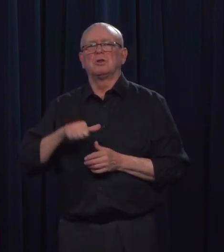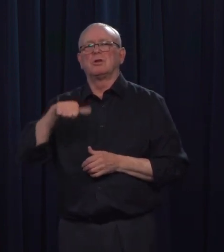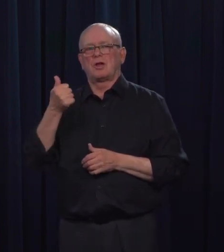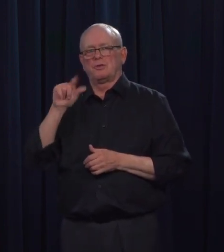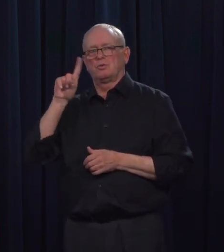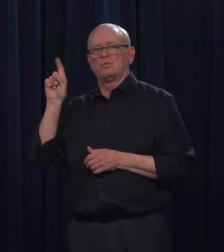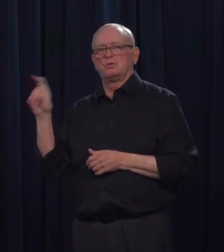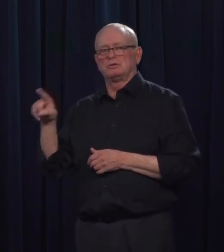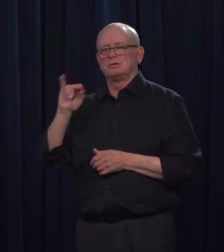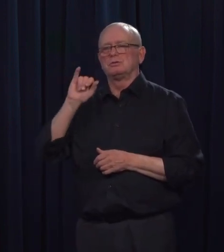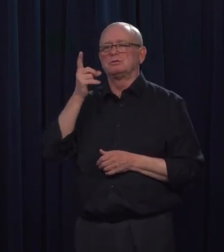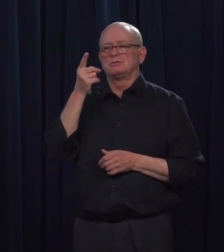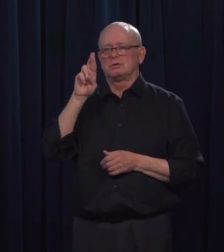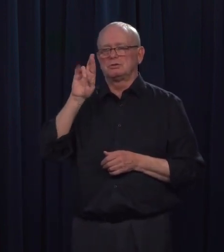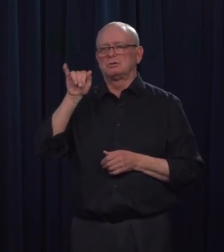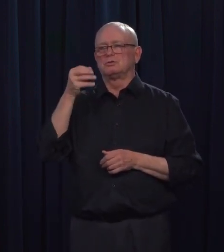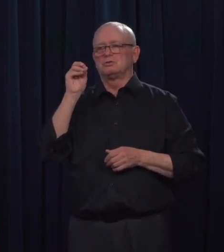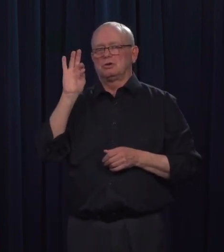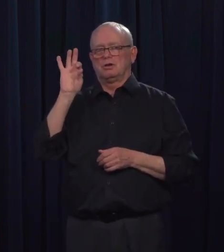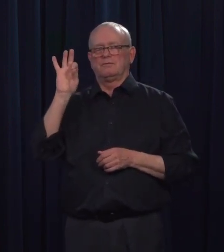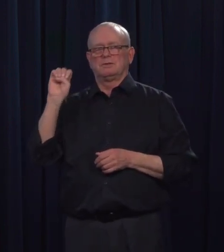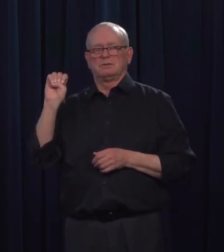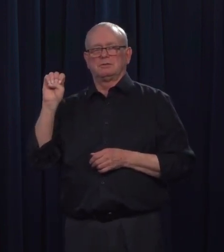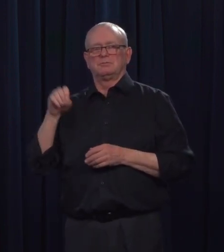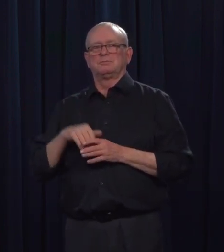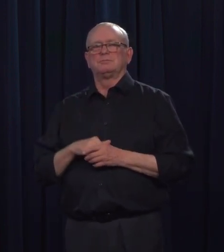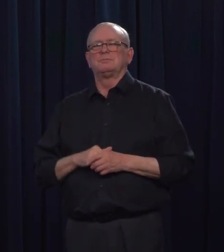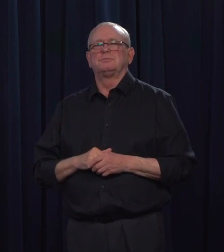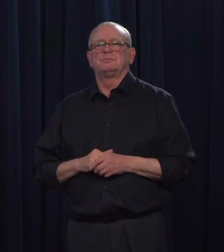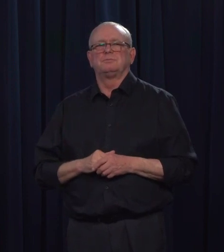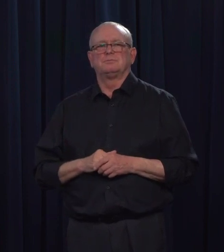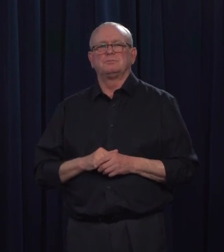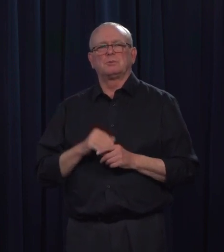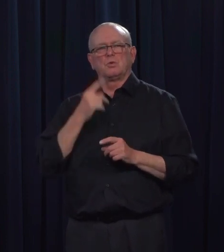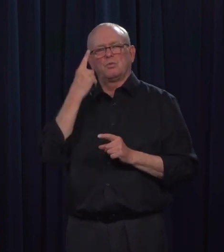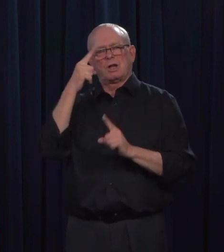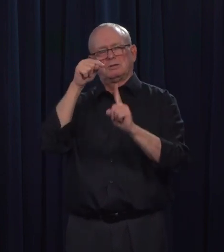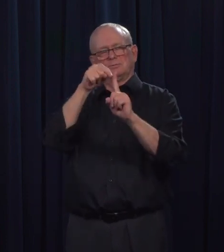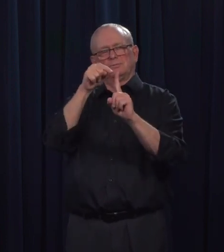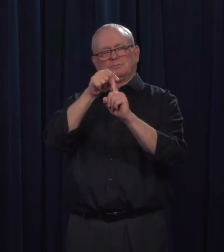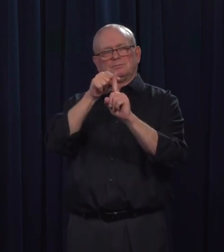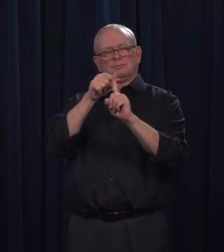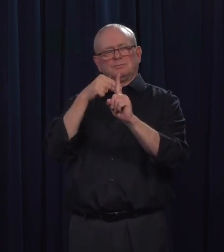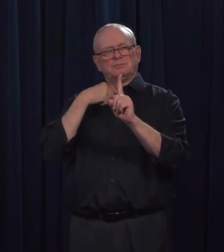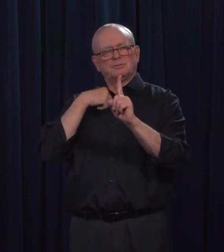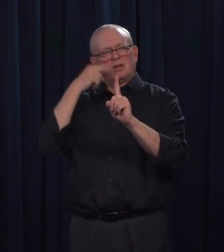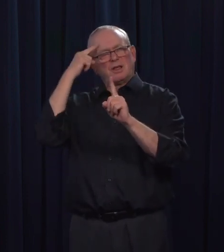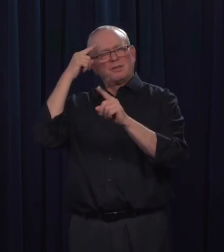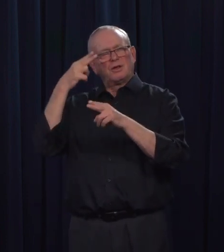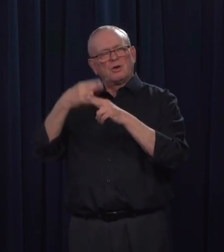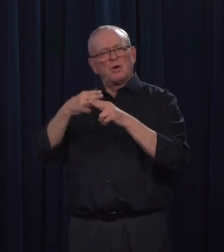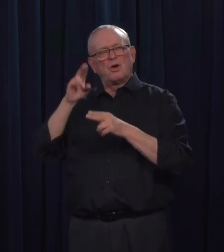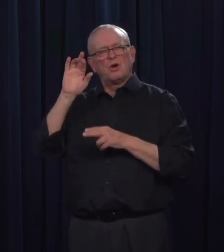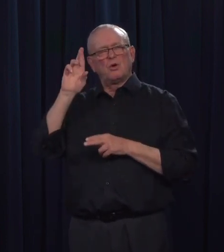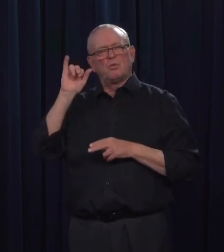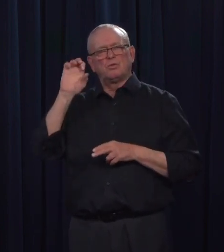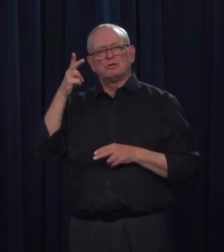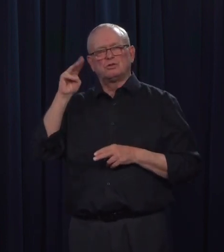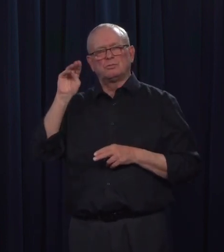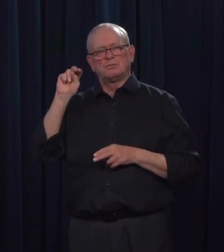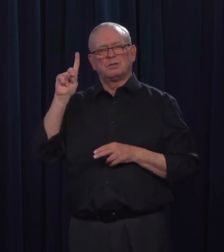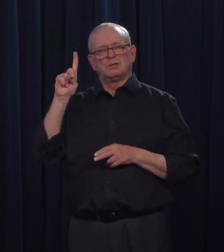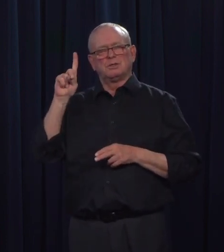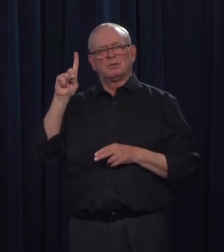think it's now the Richmond Road Diagnostic Center, that's going to be targeted as an acute care center. Is this an example of using additional space